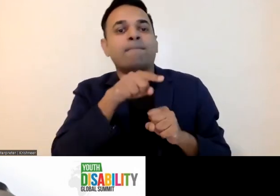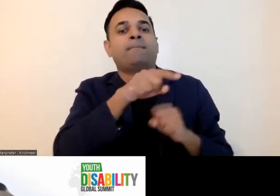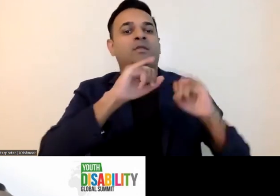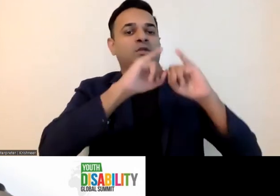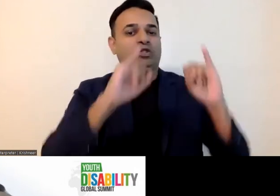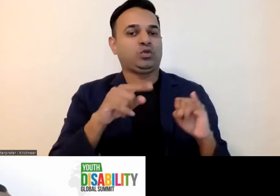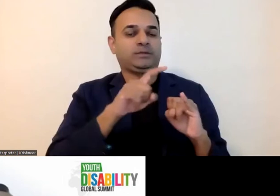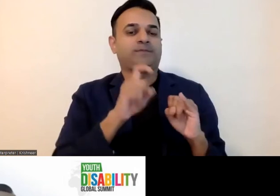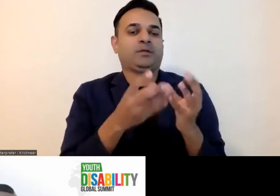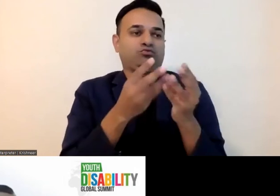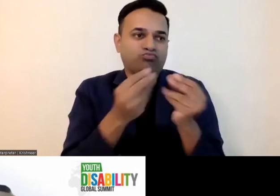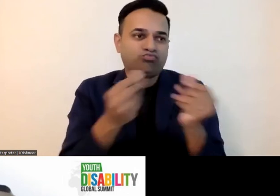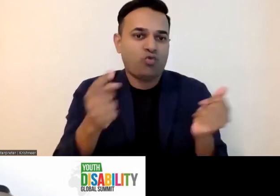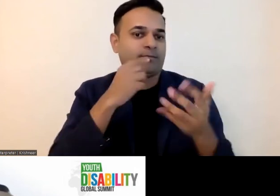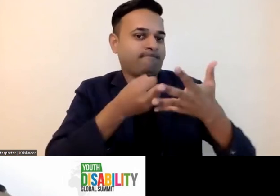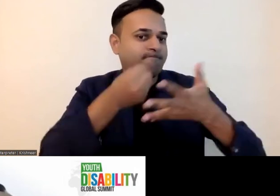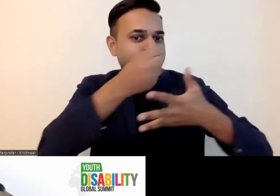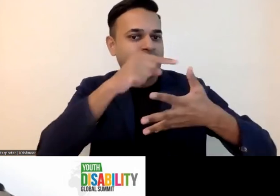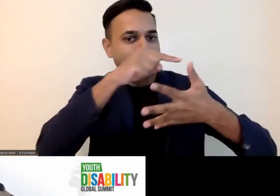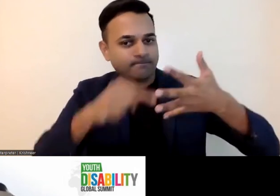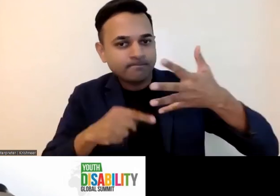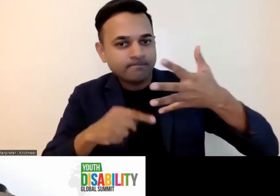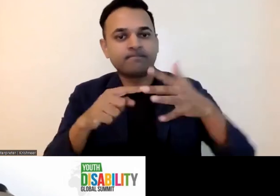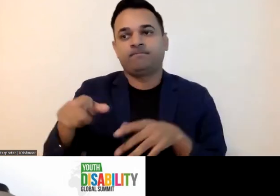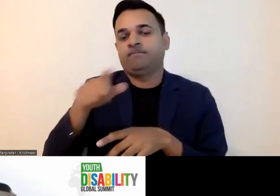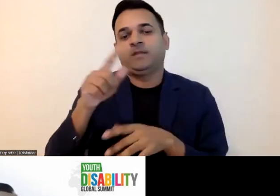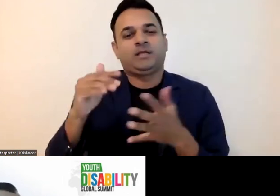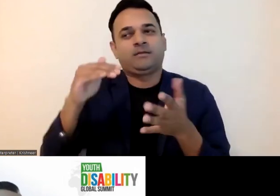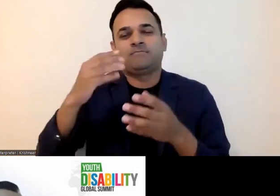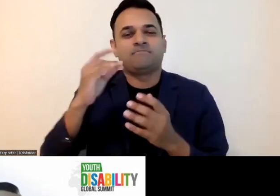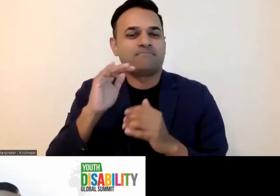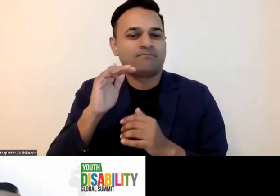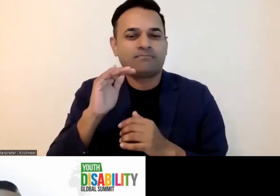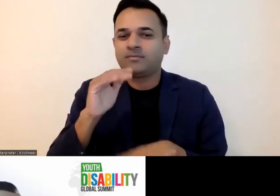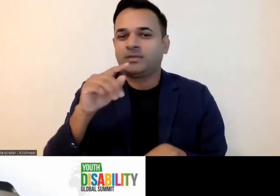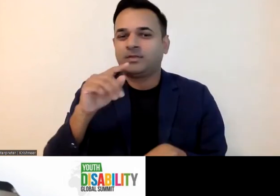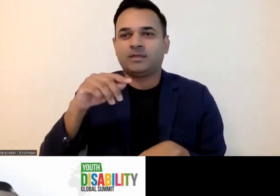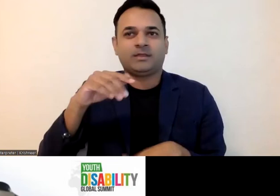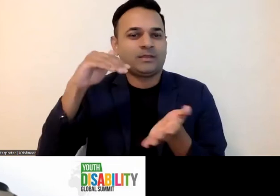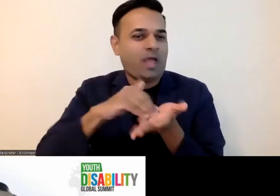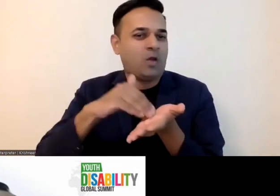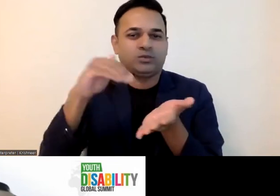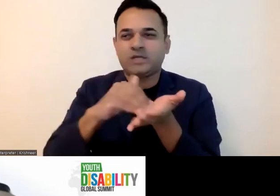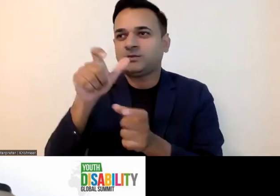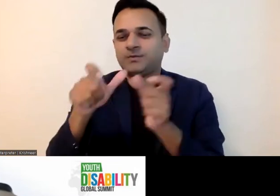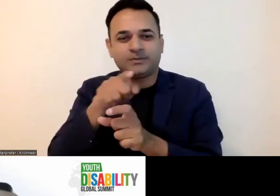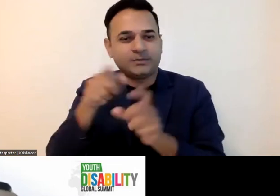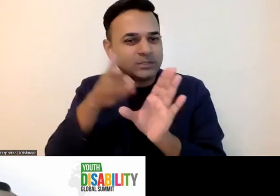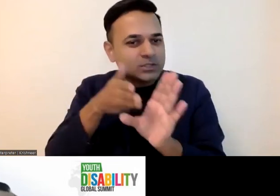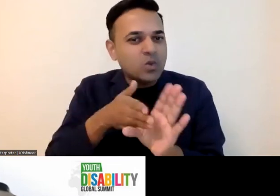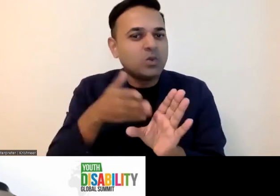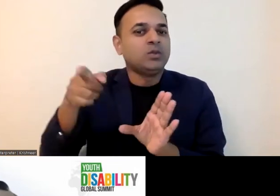institutions who are subject to violence, and they have no access to information. They will not have access